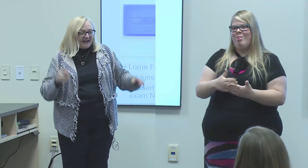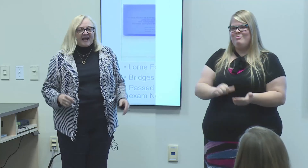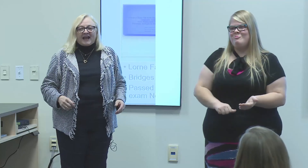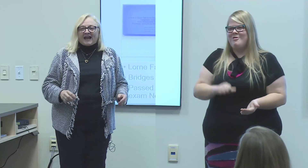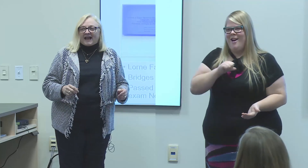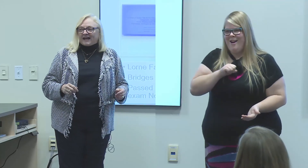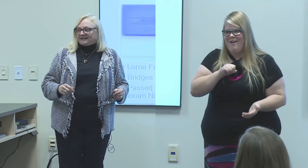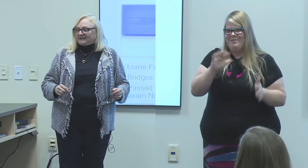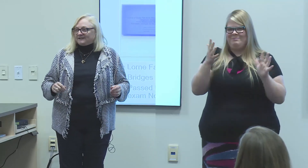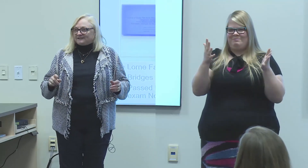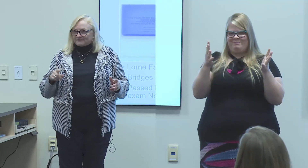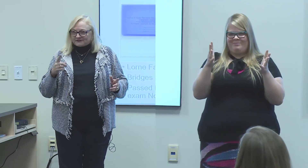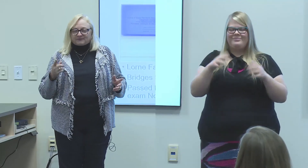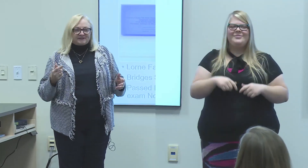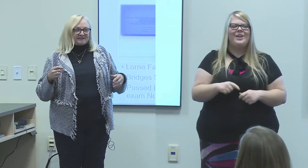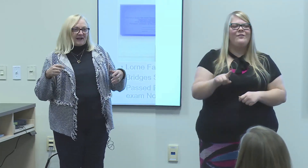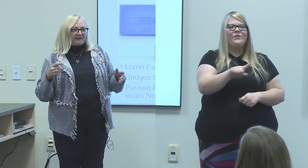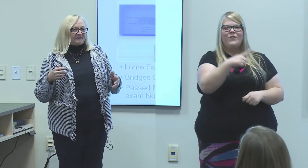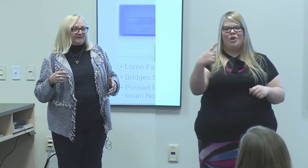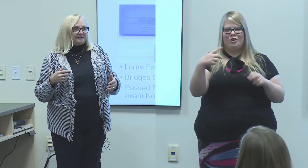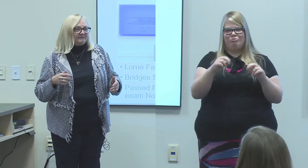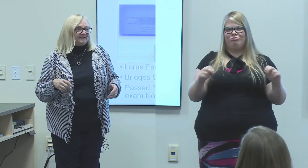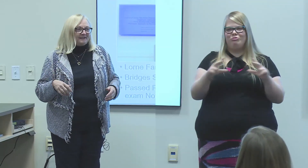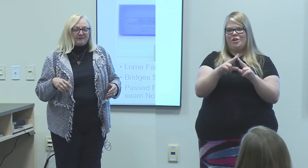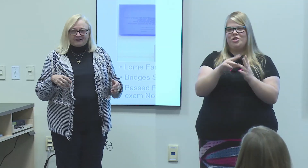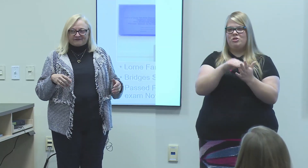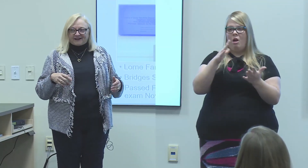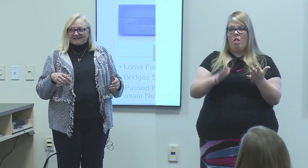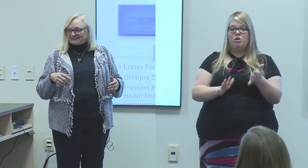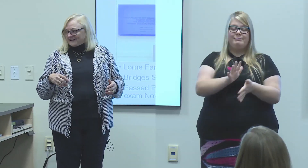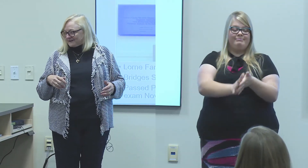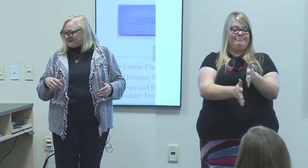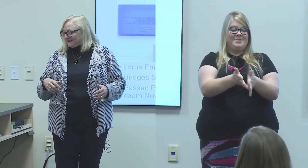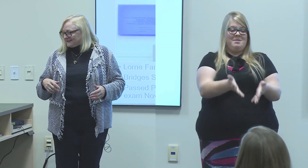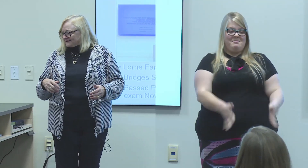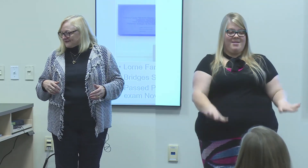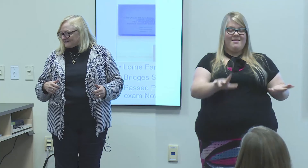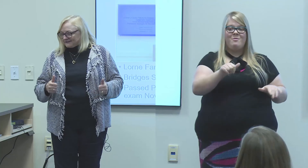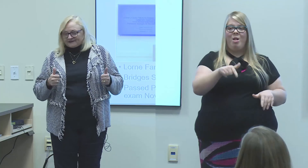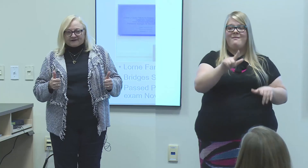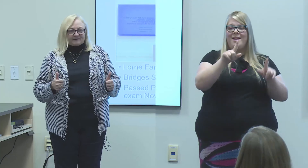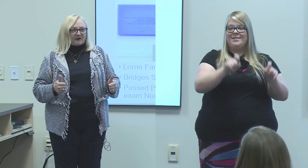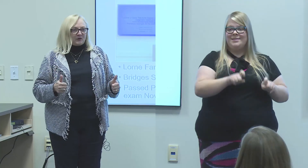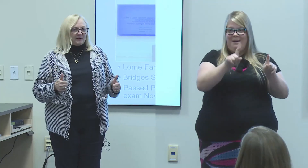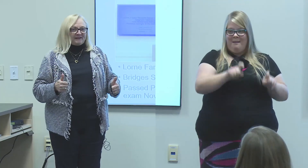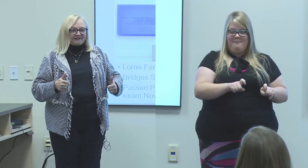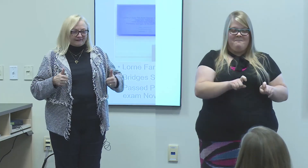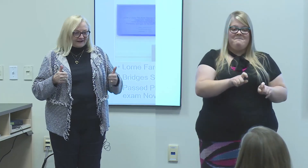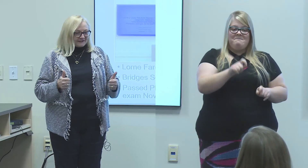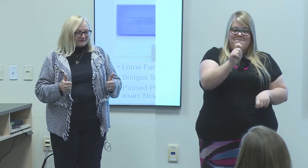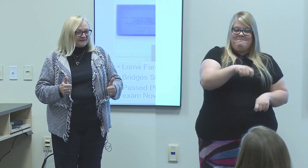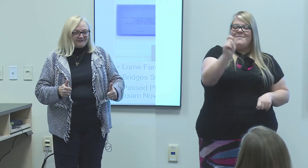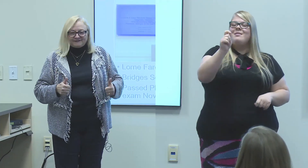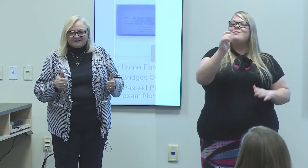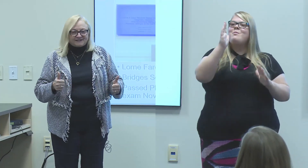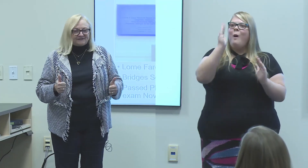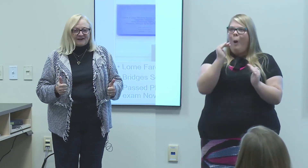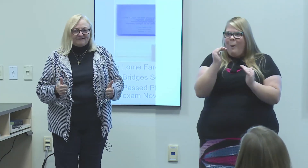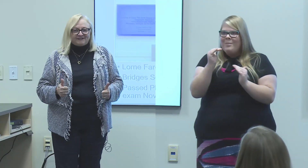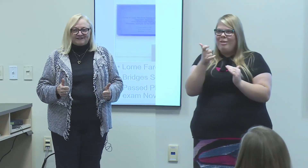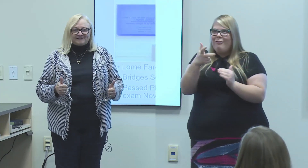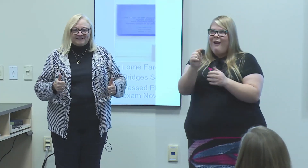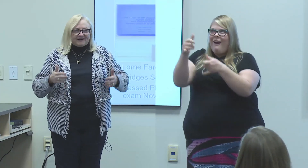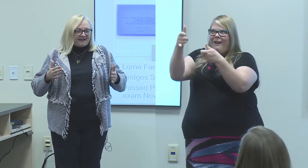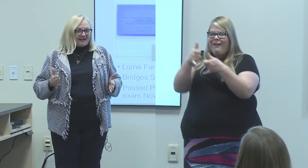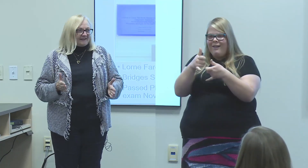him. And he's the first Bridges scholar to complete a qualifying exam. So, we're hoping the grant gets renewed for the next